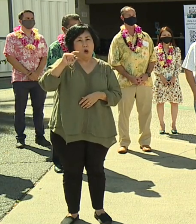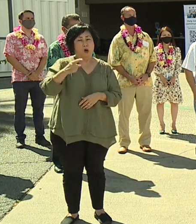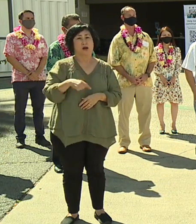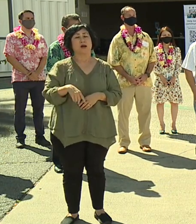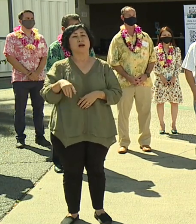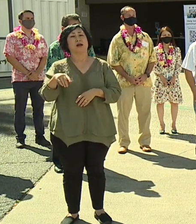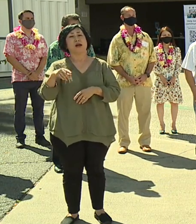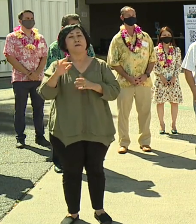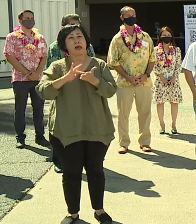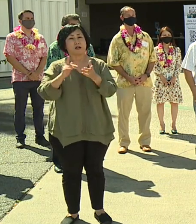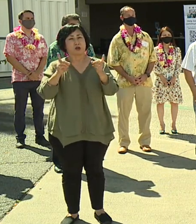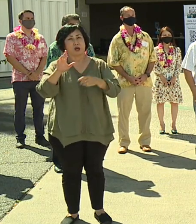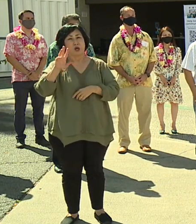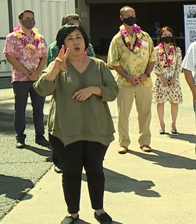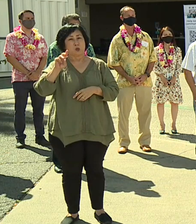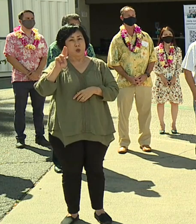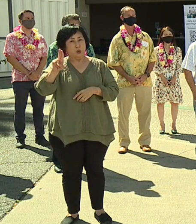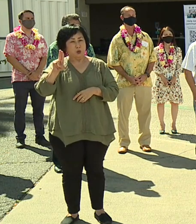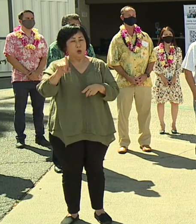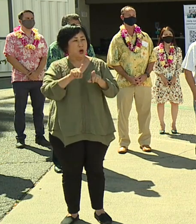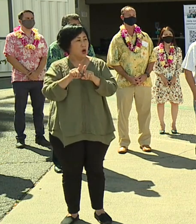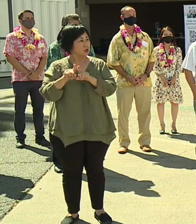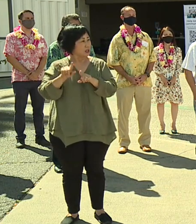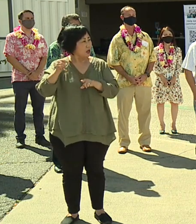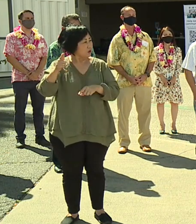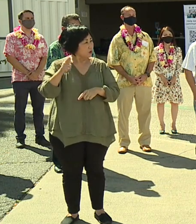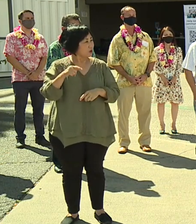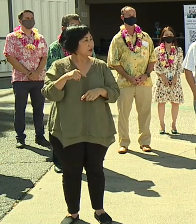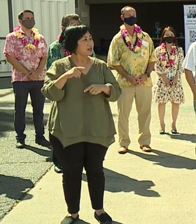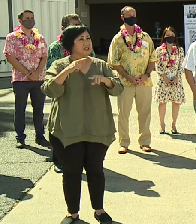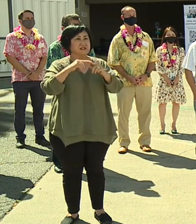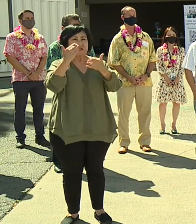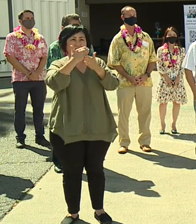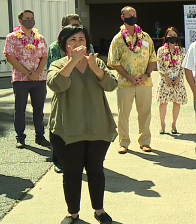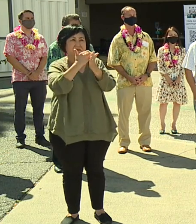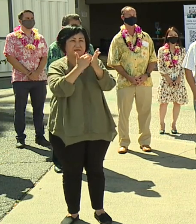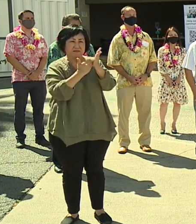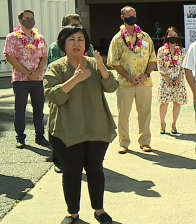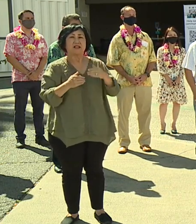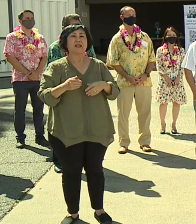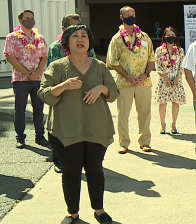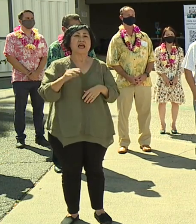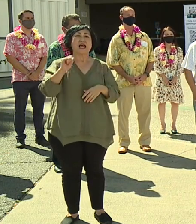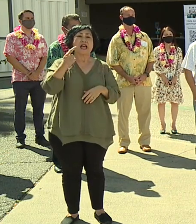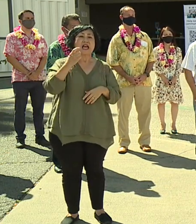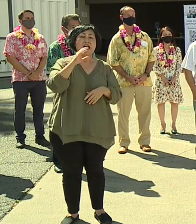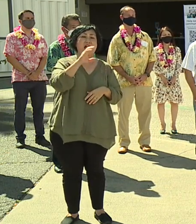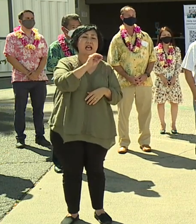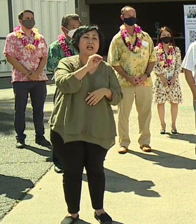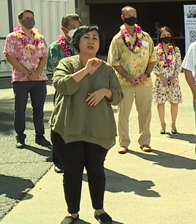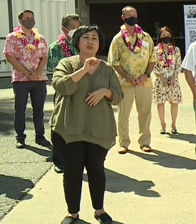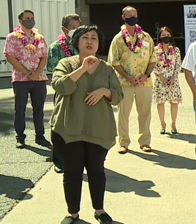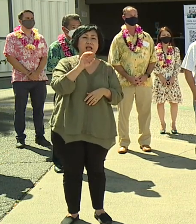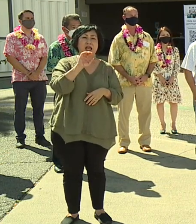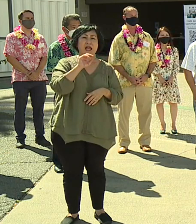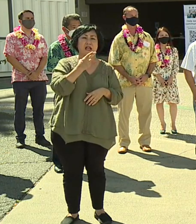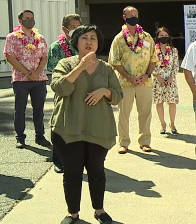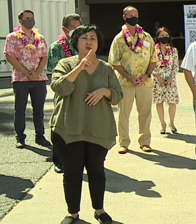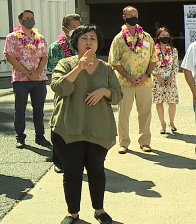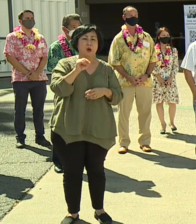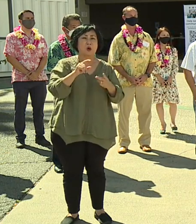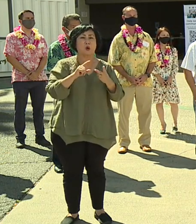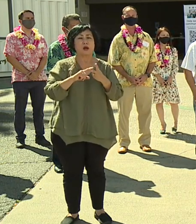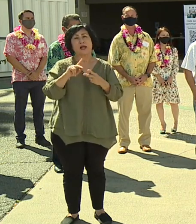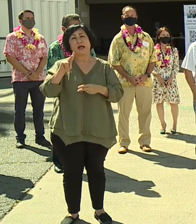Wu. We have Synergy Med here, Data House here, Capture, H2O Process Systems, and